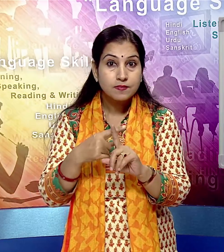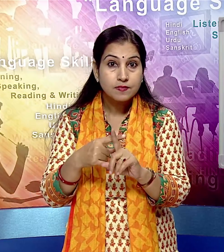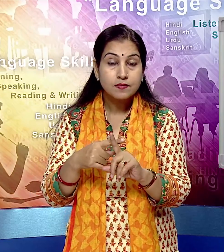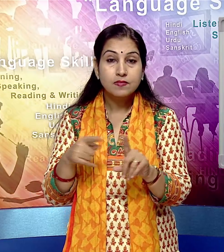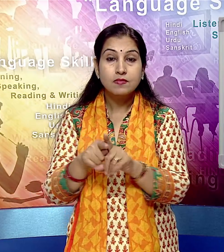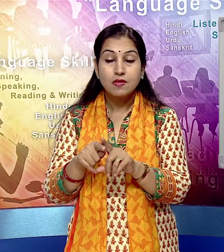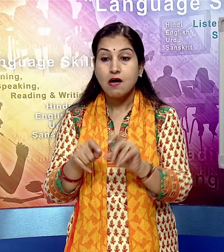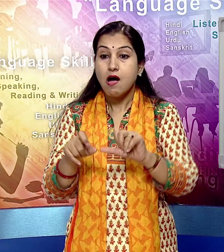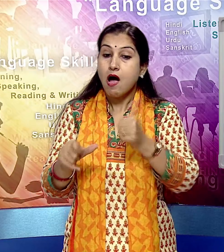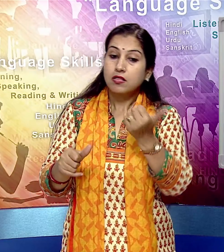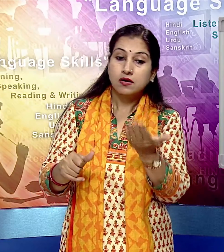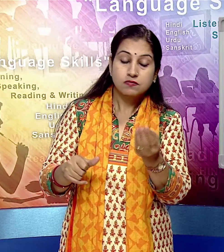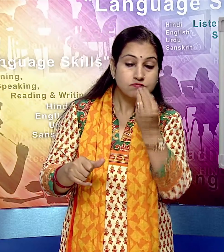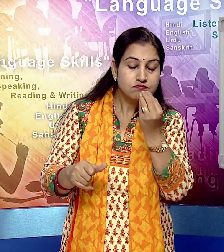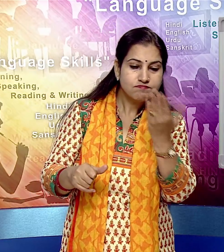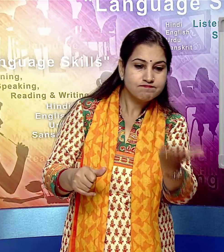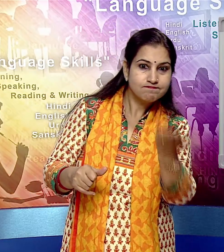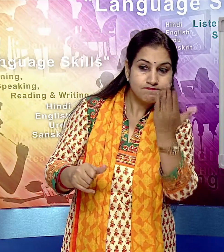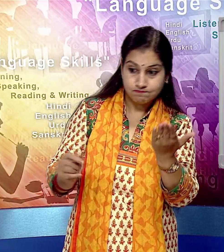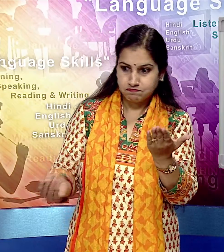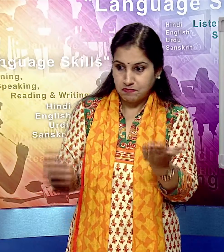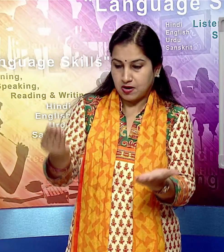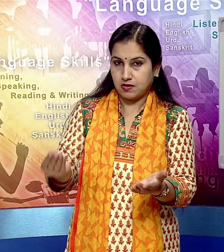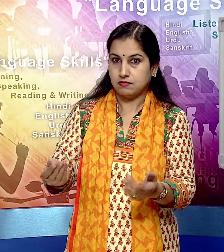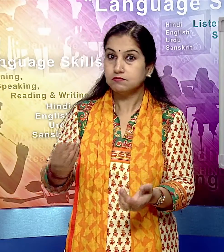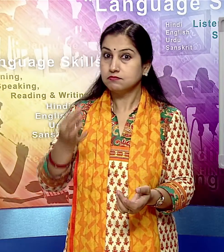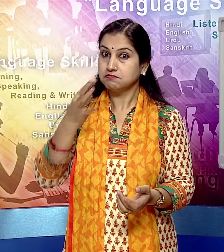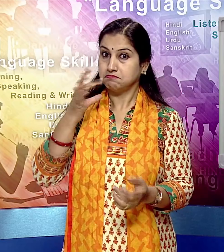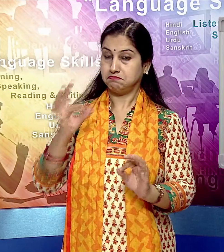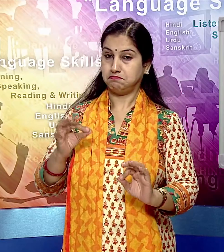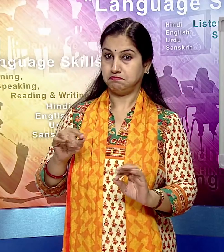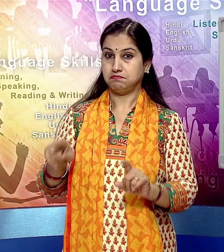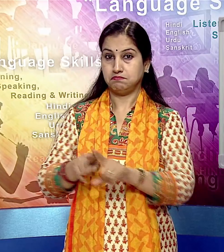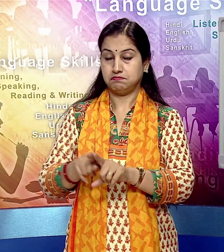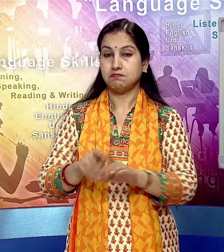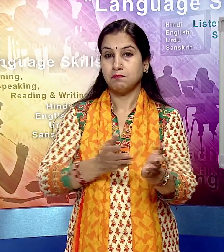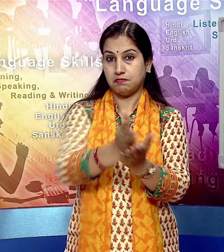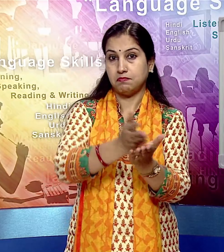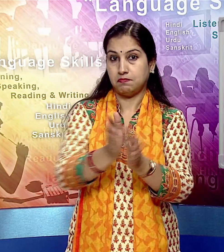as compared to food cooked by other methods.